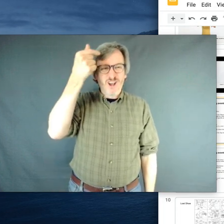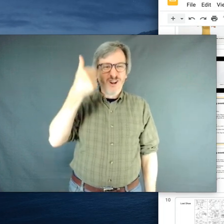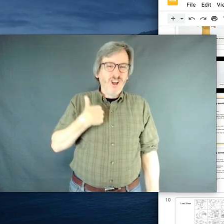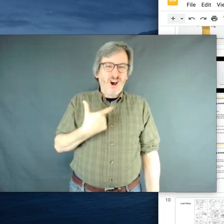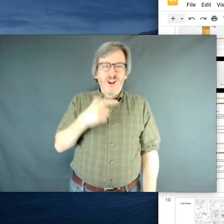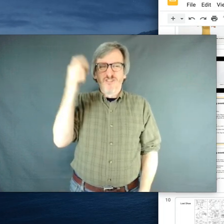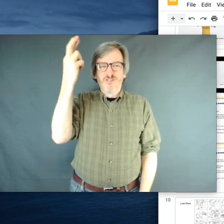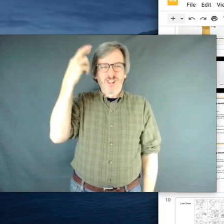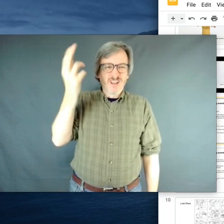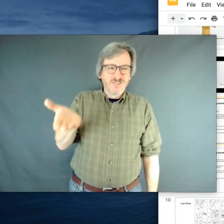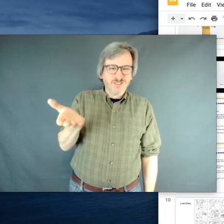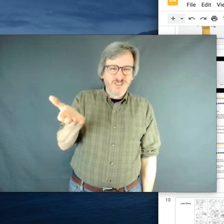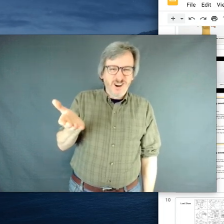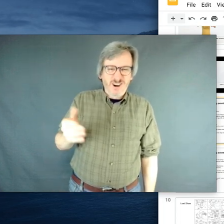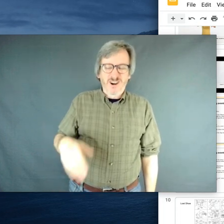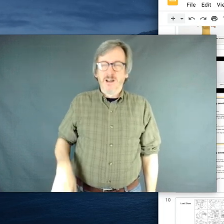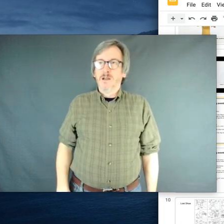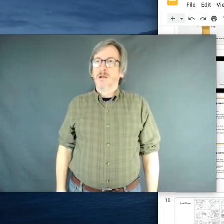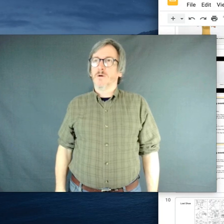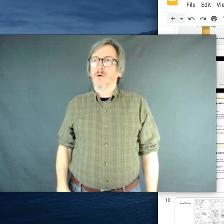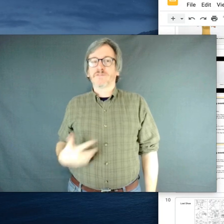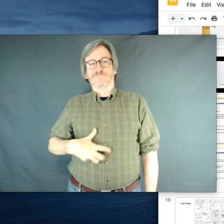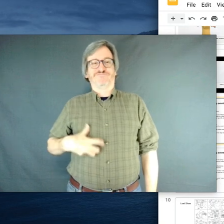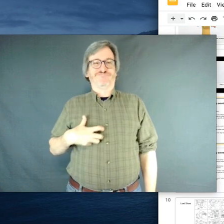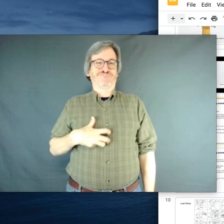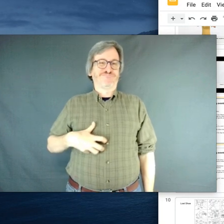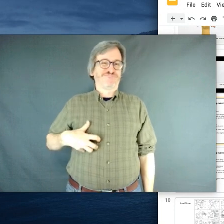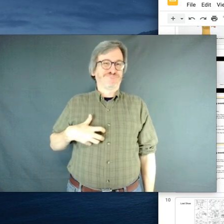brain. I didn't realize it was there. Or